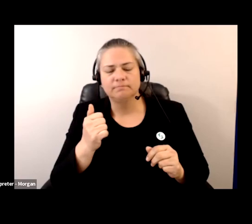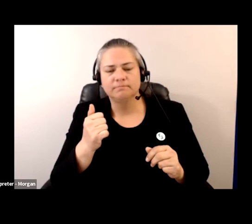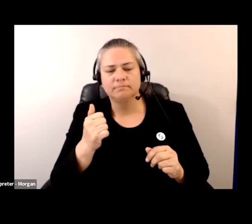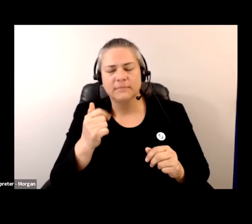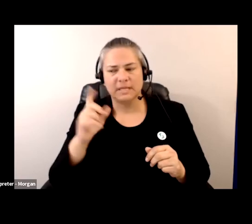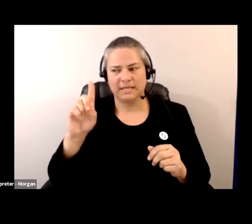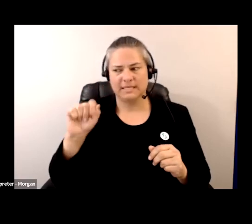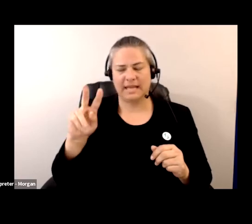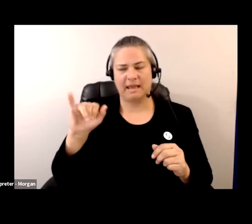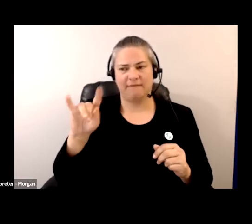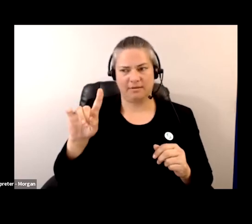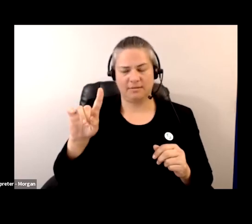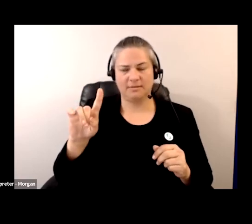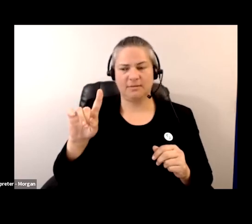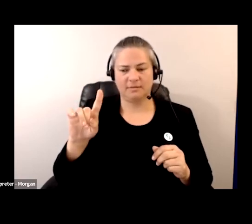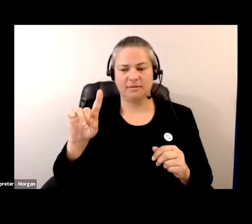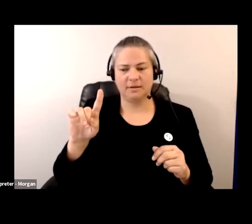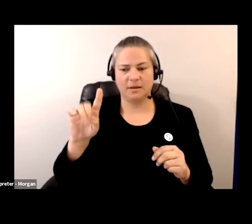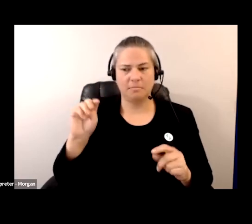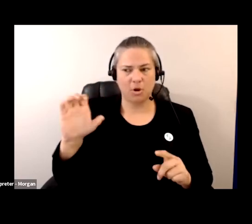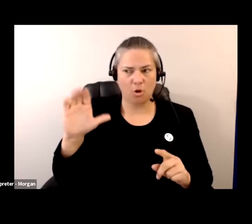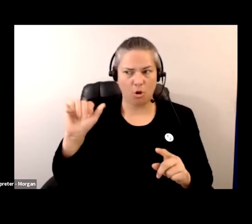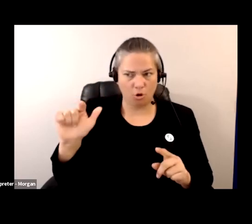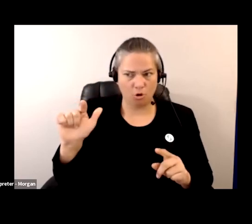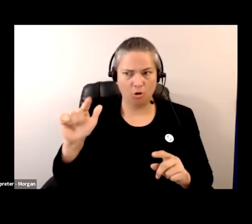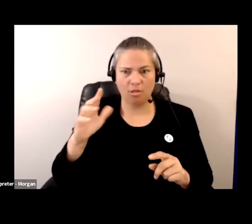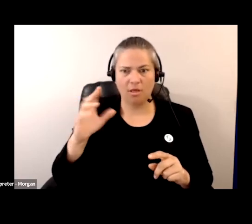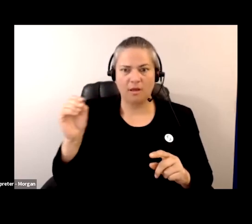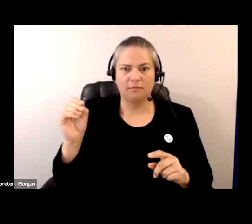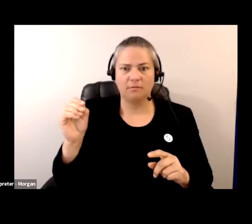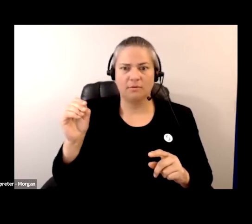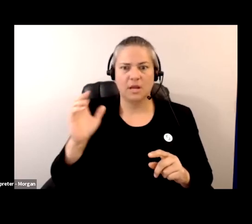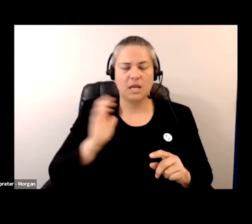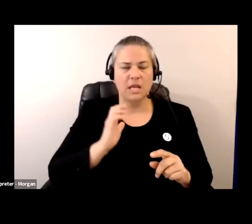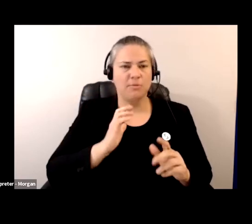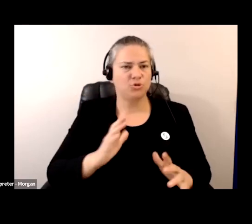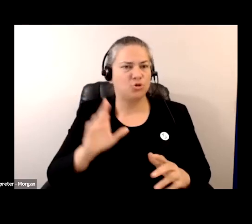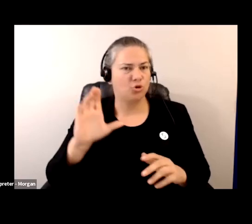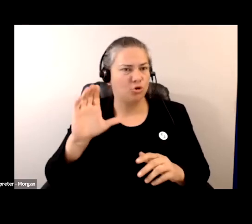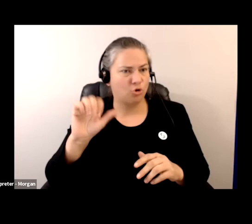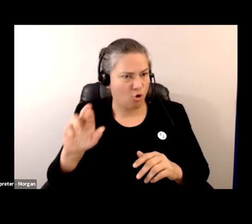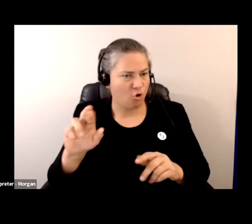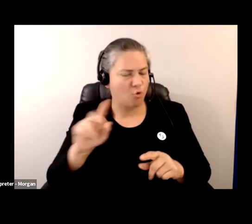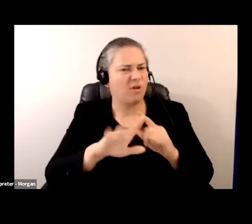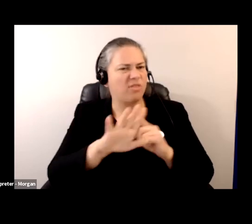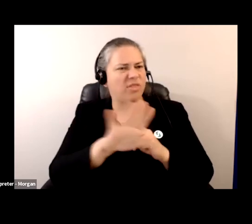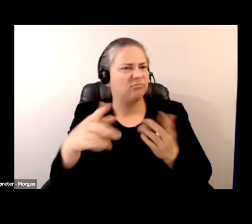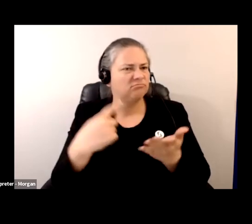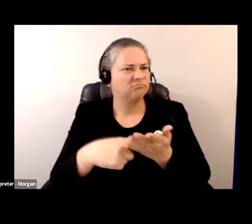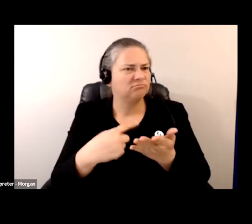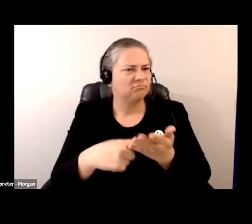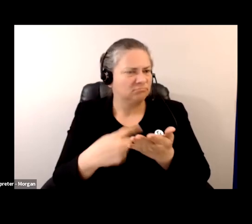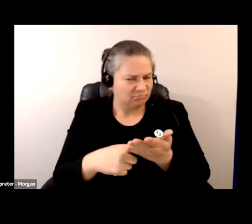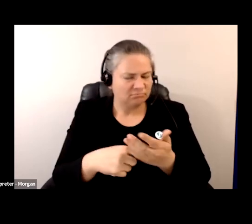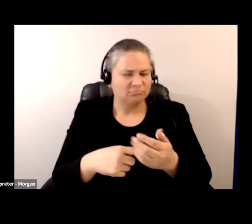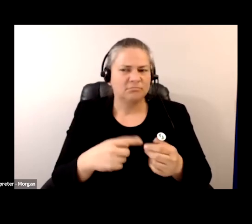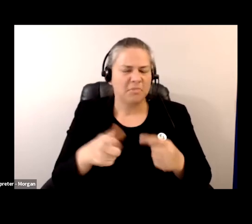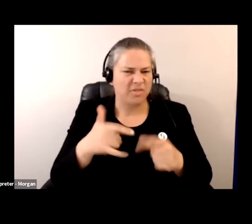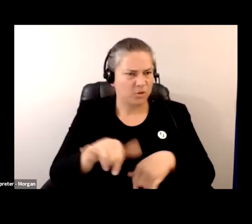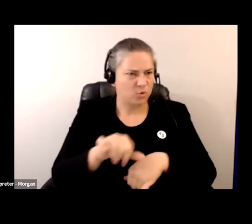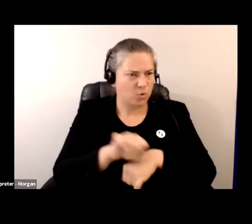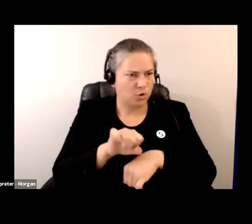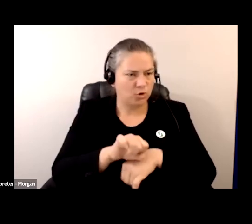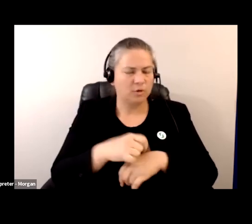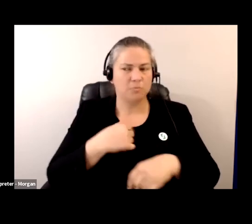David and McCall and Commissioner Carr talked about in terms of advancing that work. I'm also curious if there